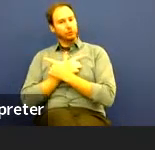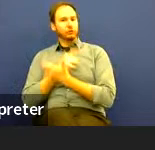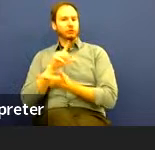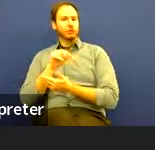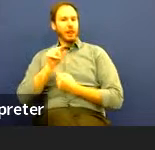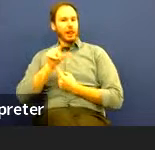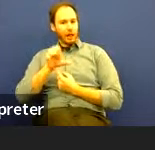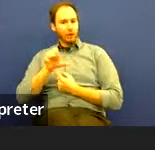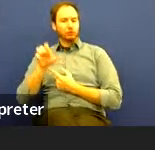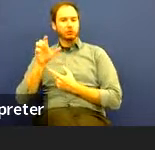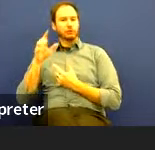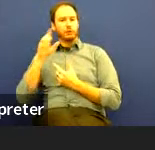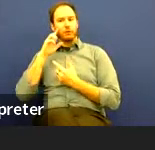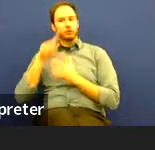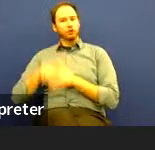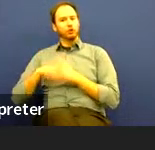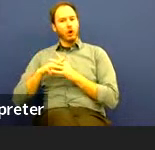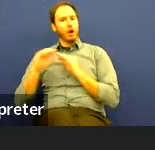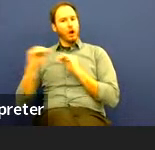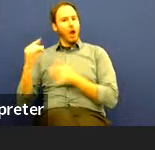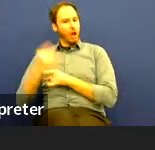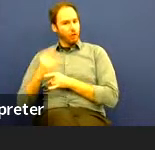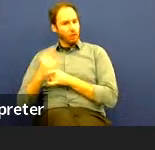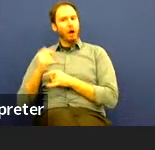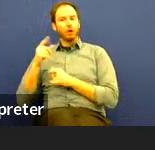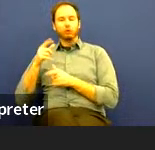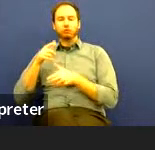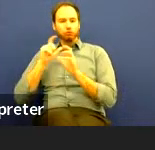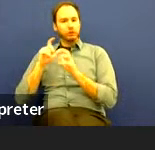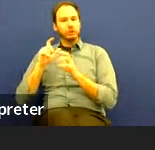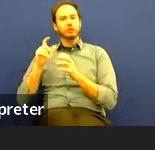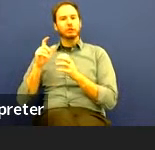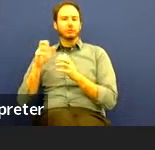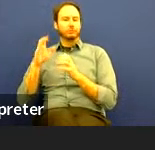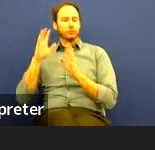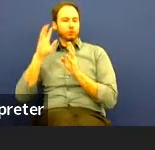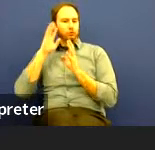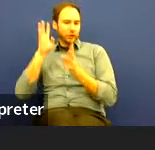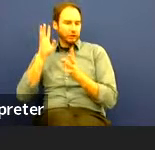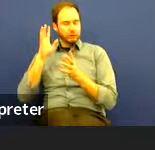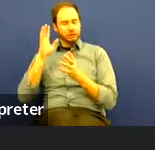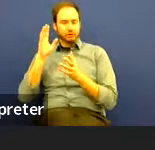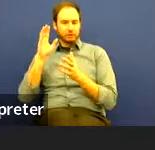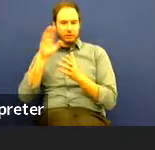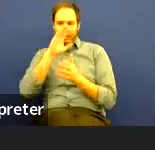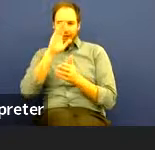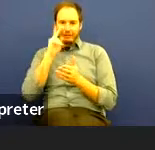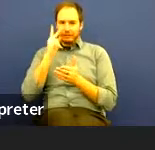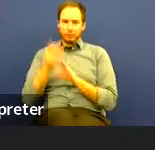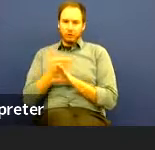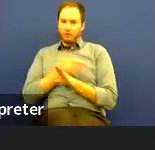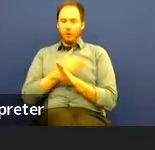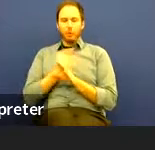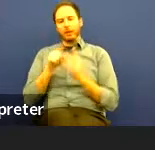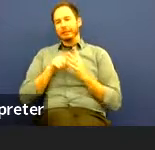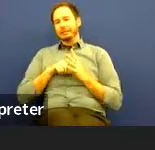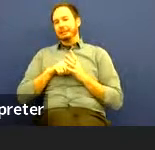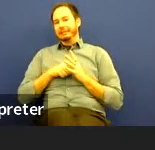as non-alcoholic. Again, drinks that people have not seen before. But